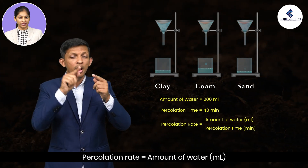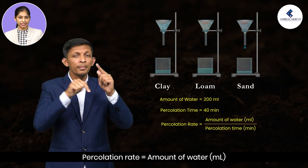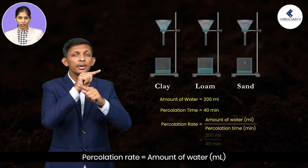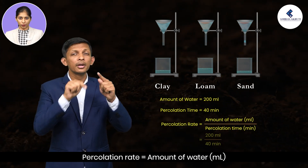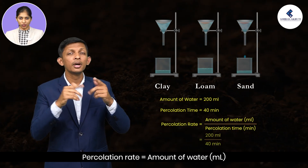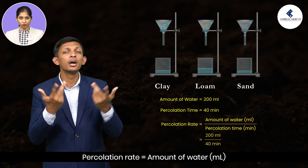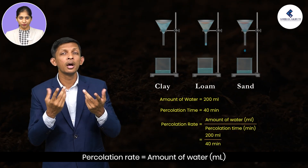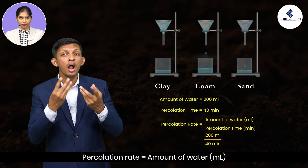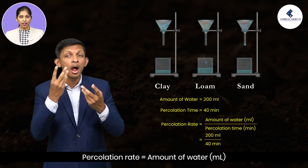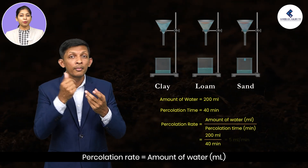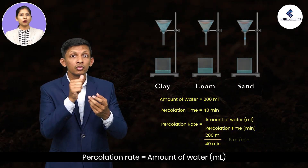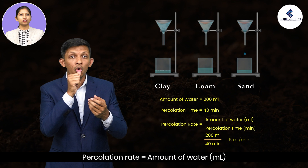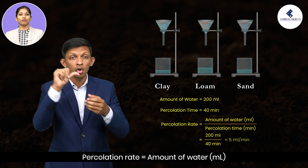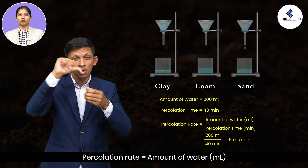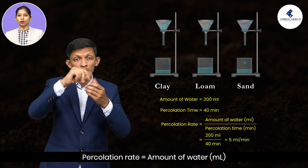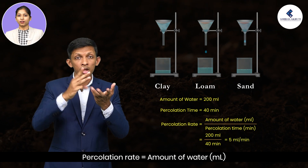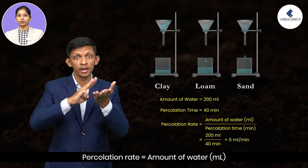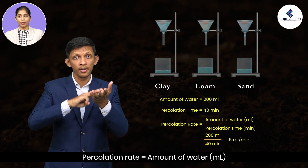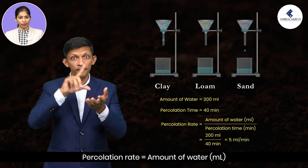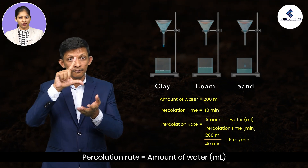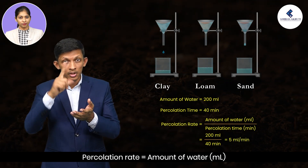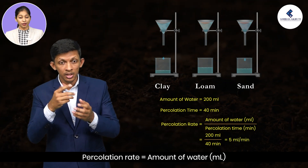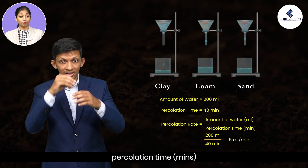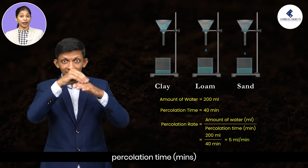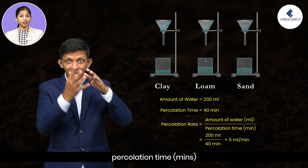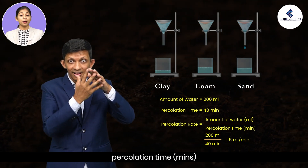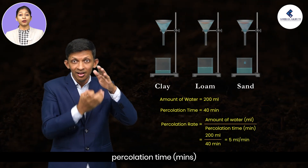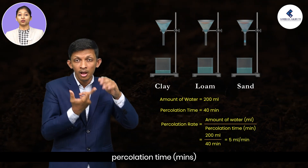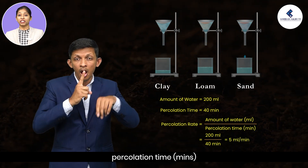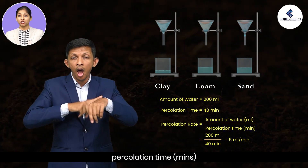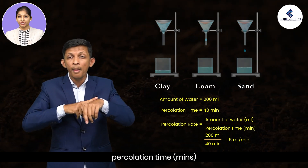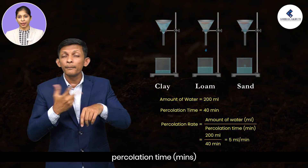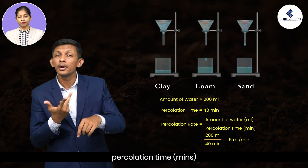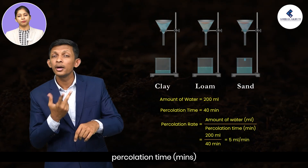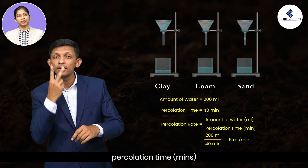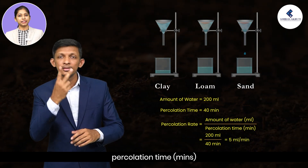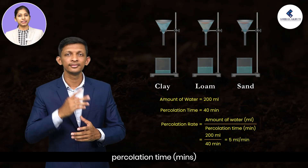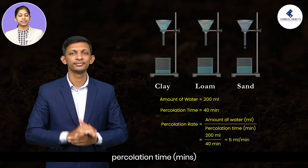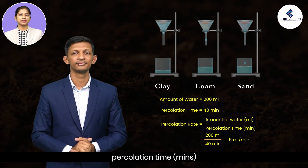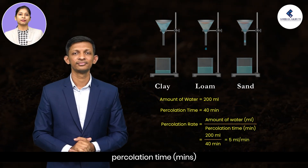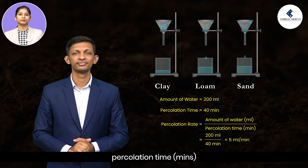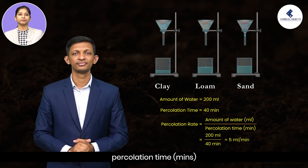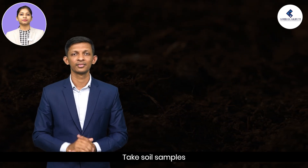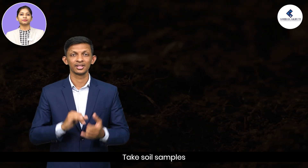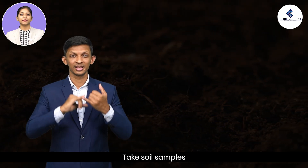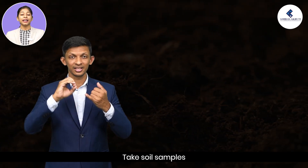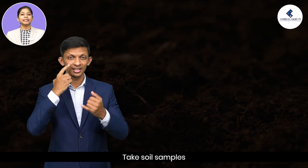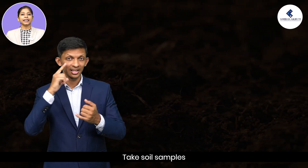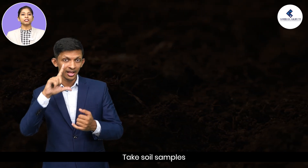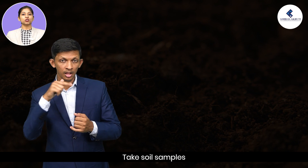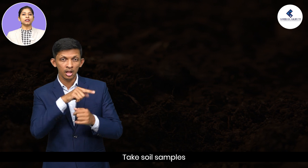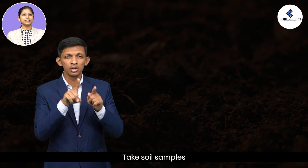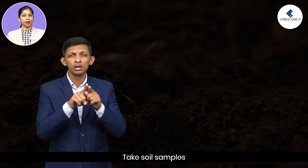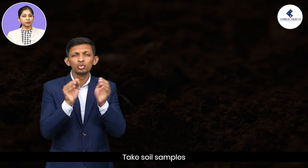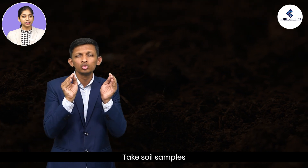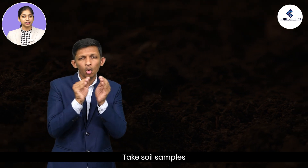Percolation rate is equal to amount of water ml by percolation time minutes.